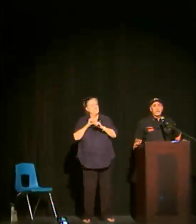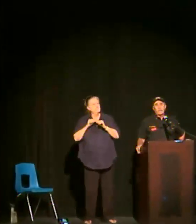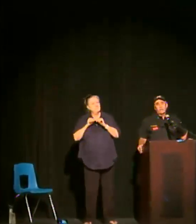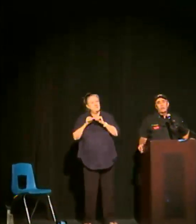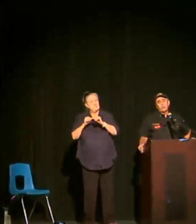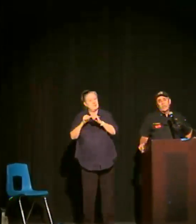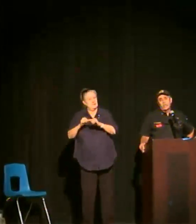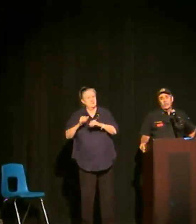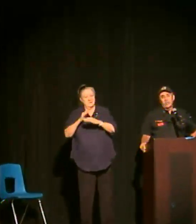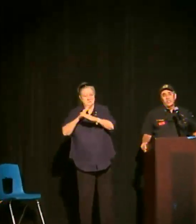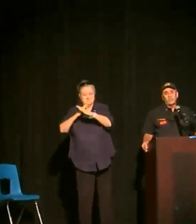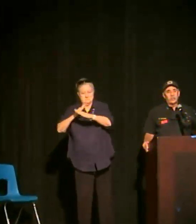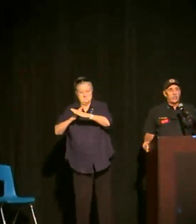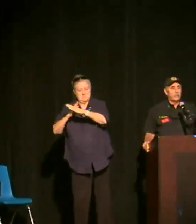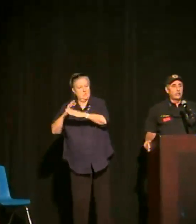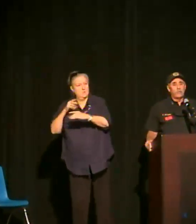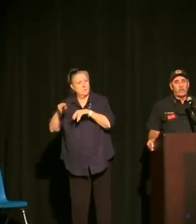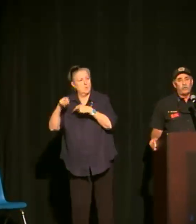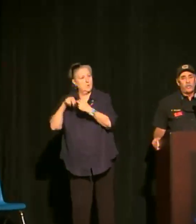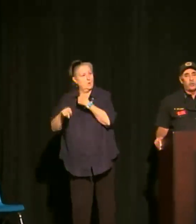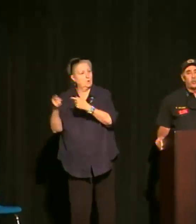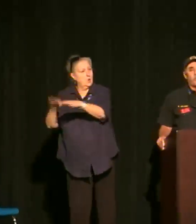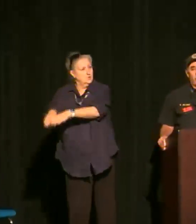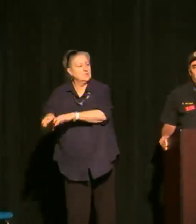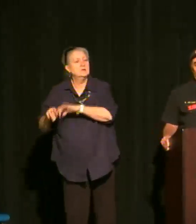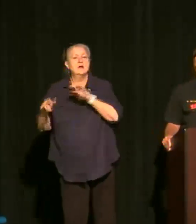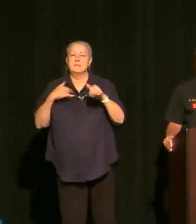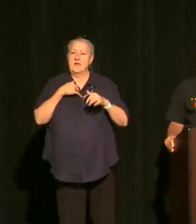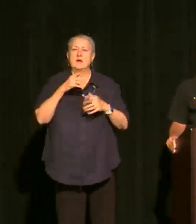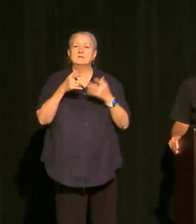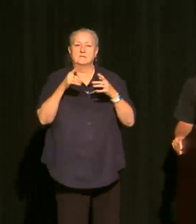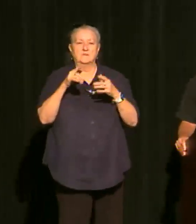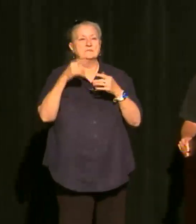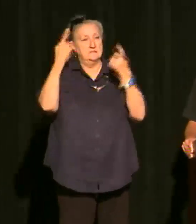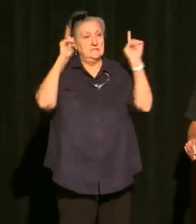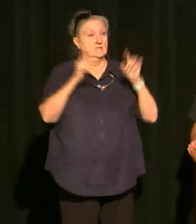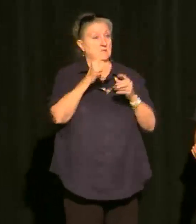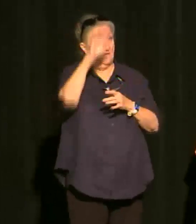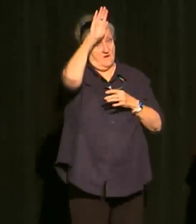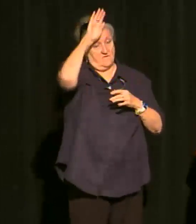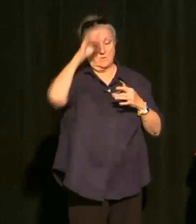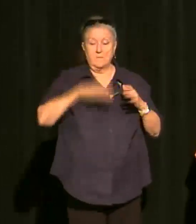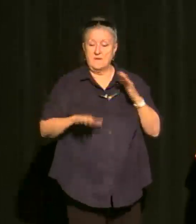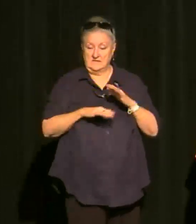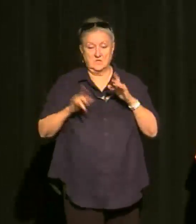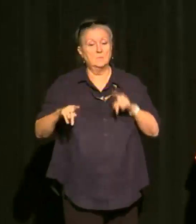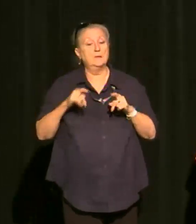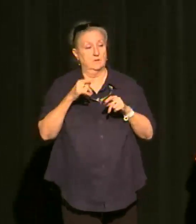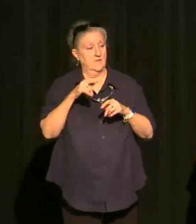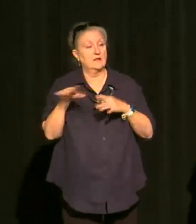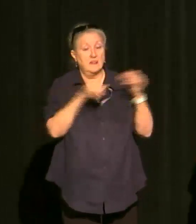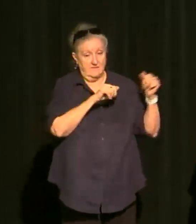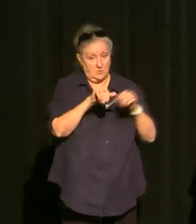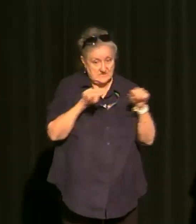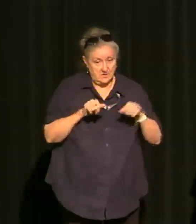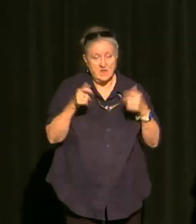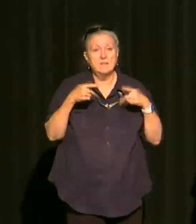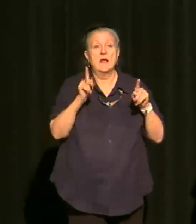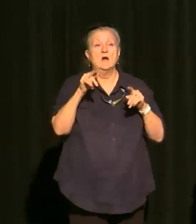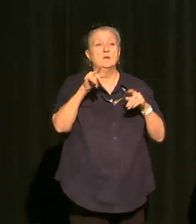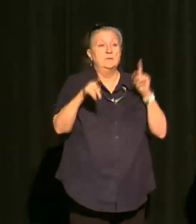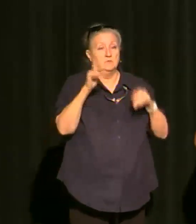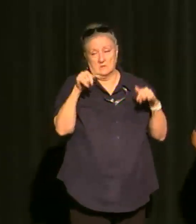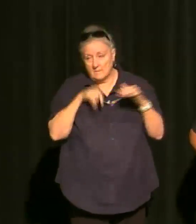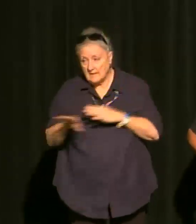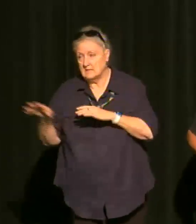with that implementation, the success of the firefighters were based on the folks that were out of that area that allowed us to get in and do the job they